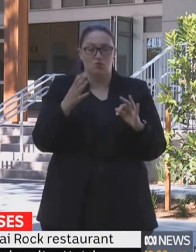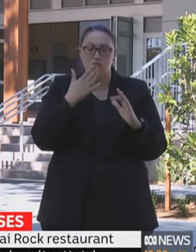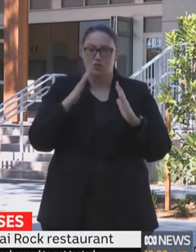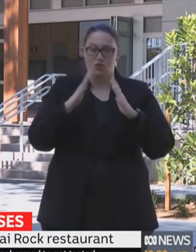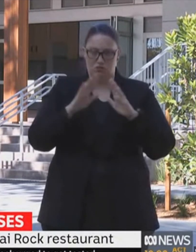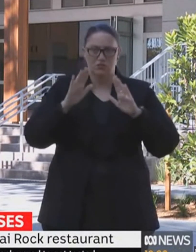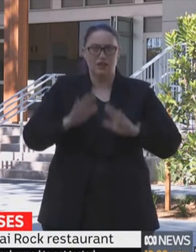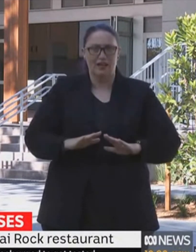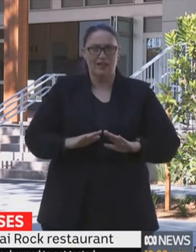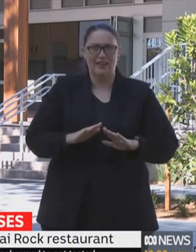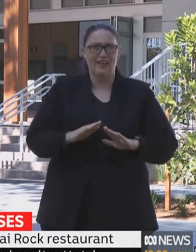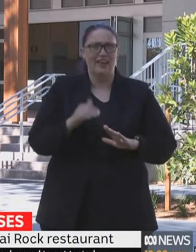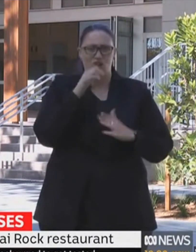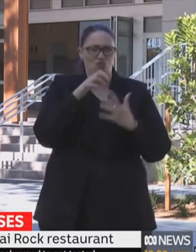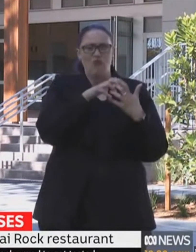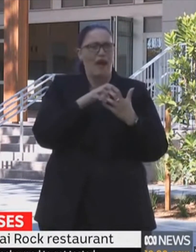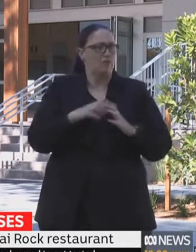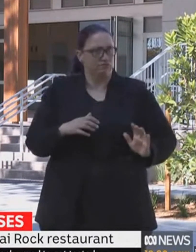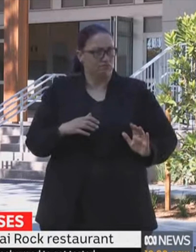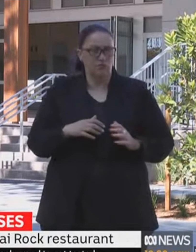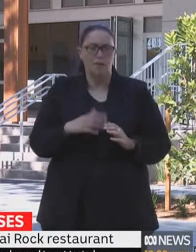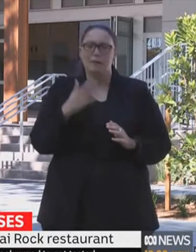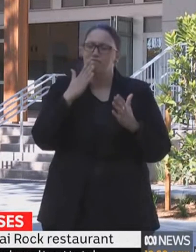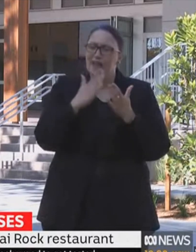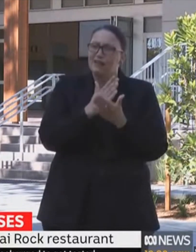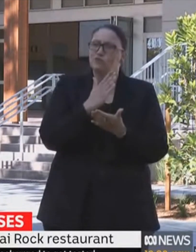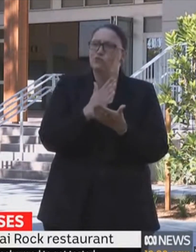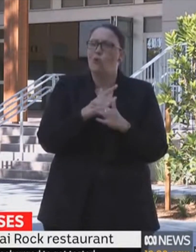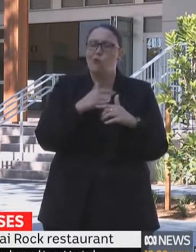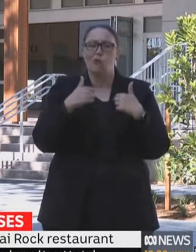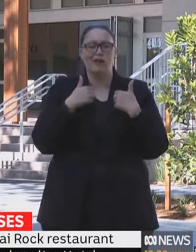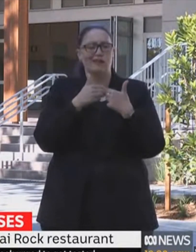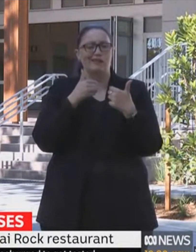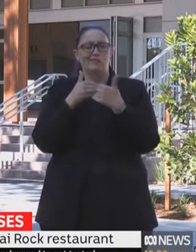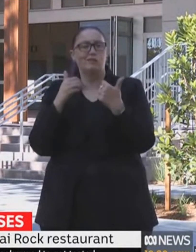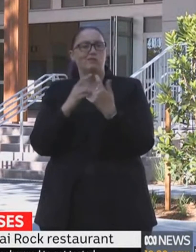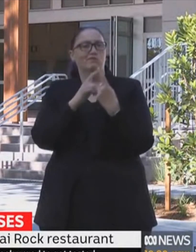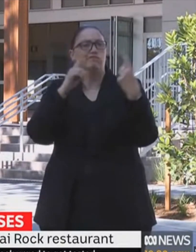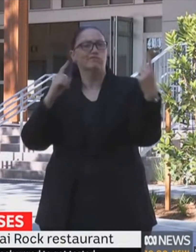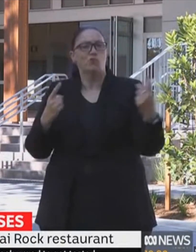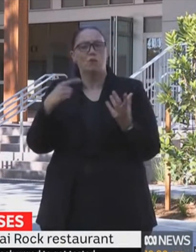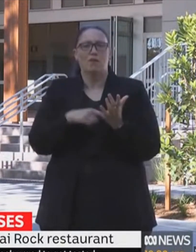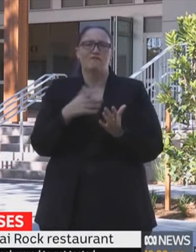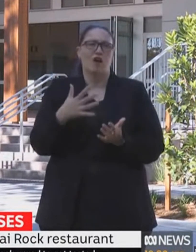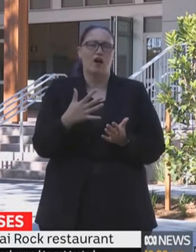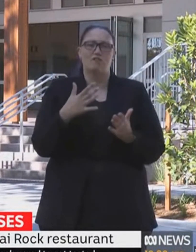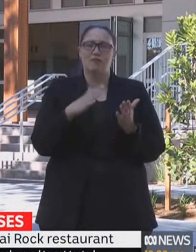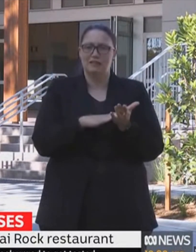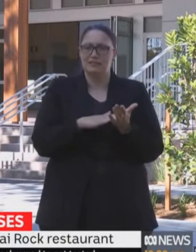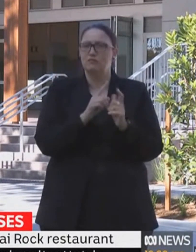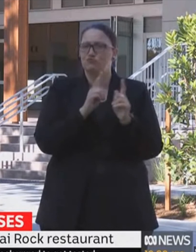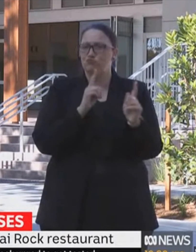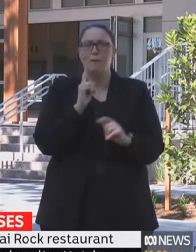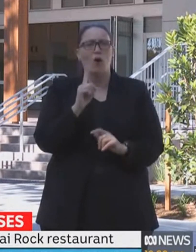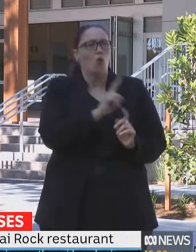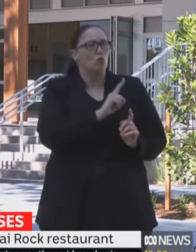consider making sure, extra sure, that we keep our social distance, but also that the mildest symptom